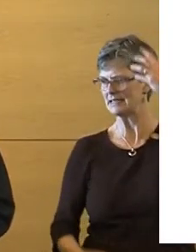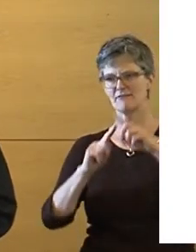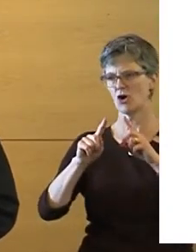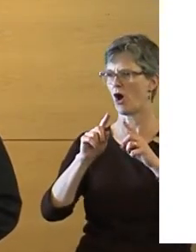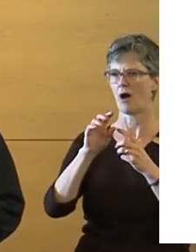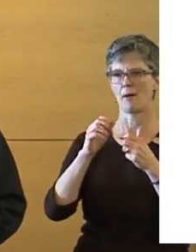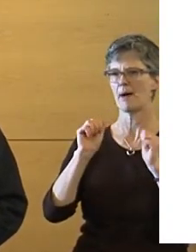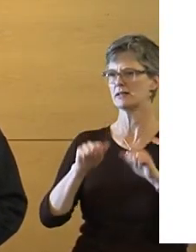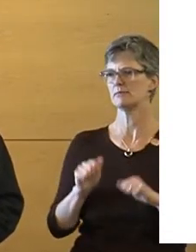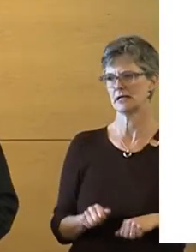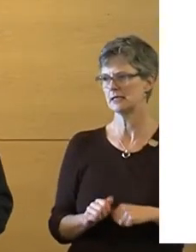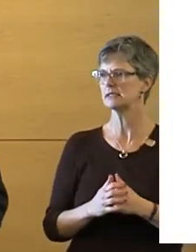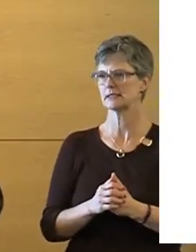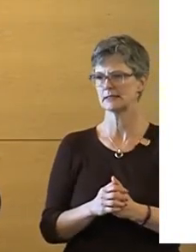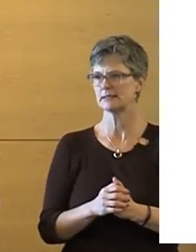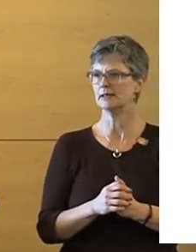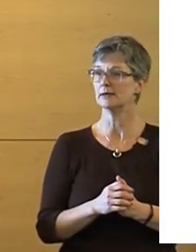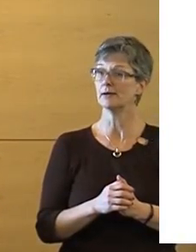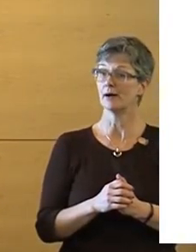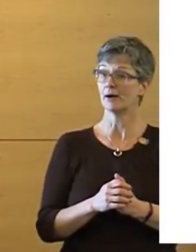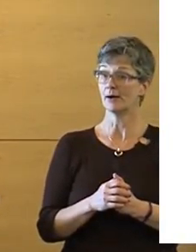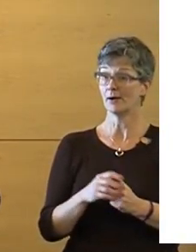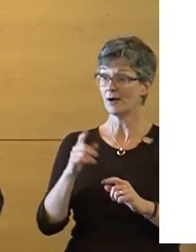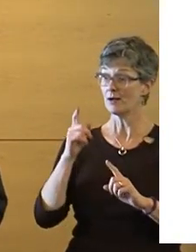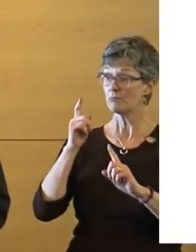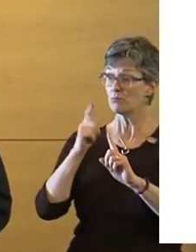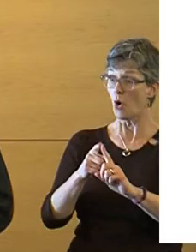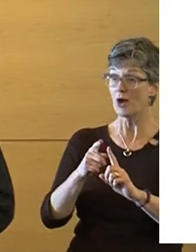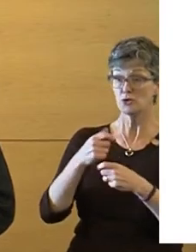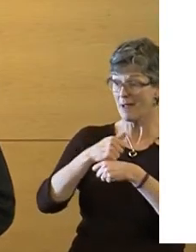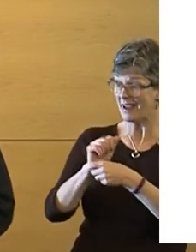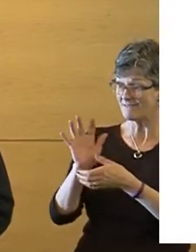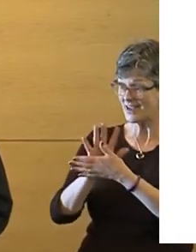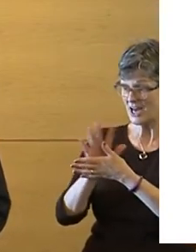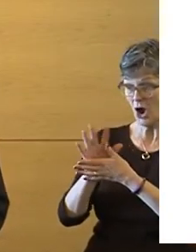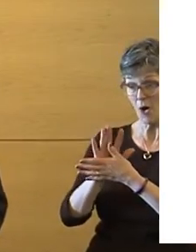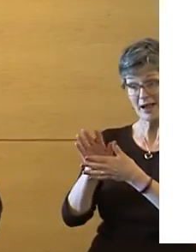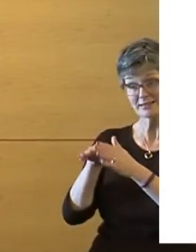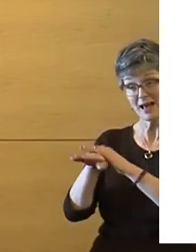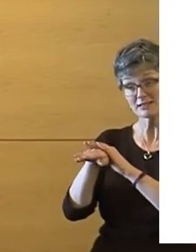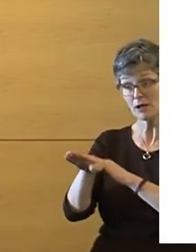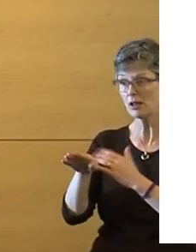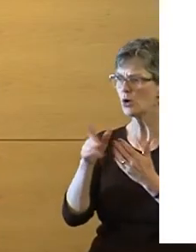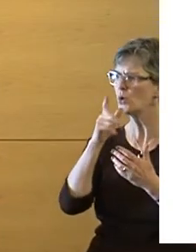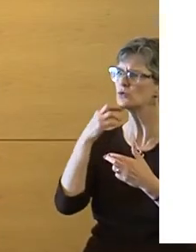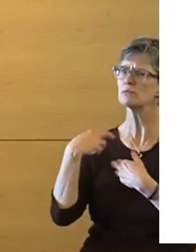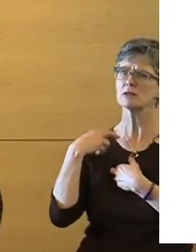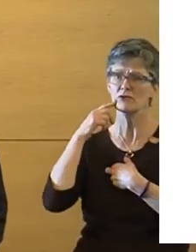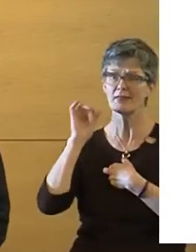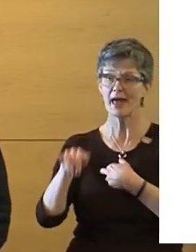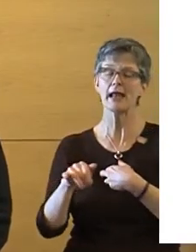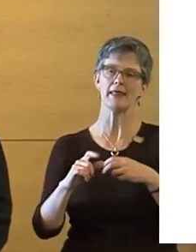So just to sort of show an example of some of the possibilities that, are out there by having